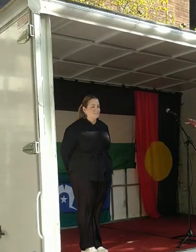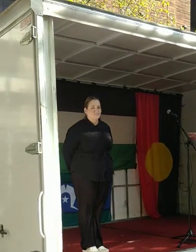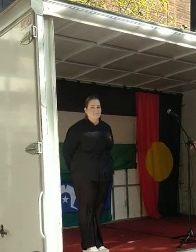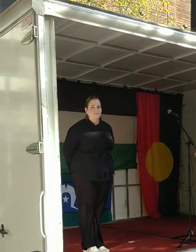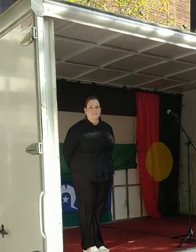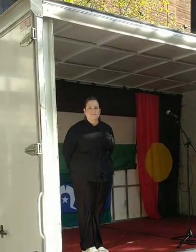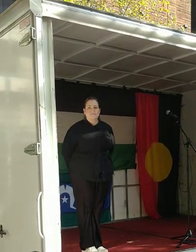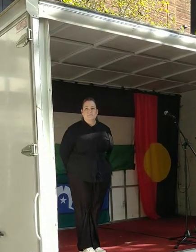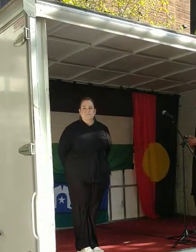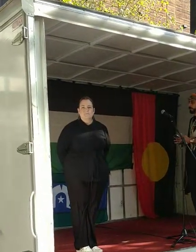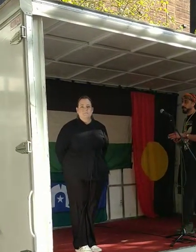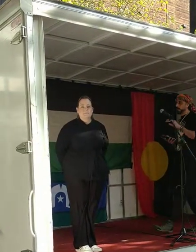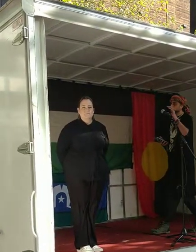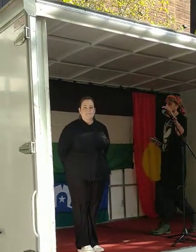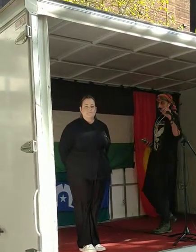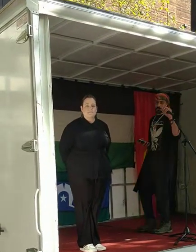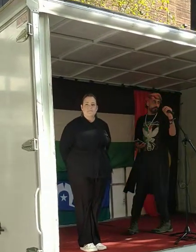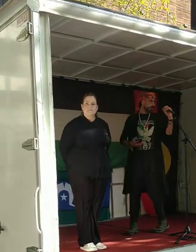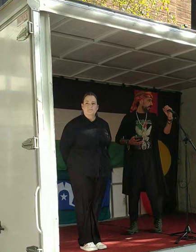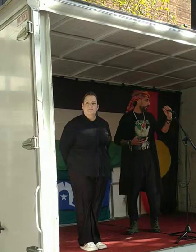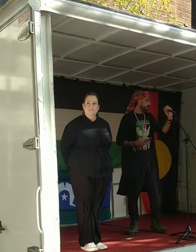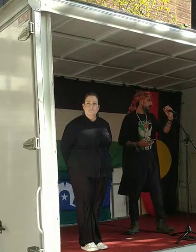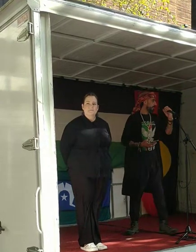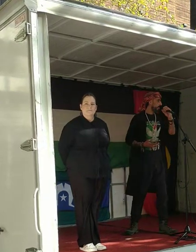too many years of standing next to speakers. I don't.